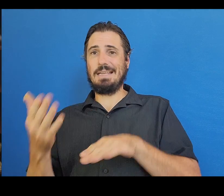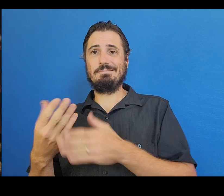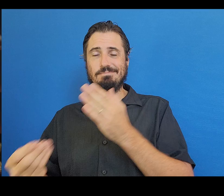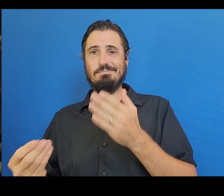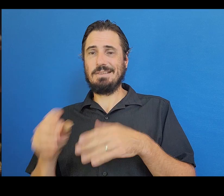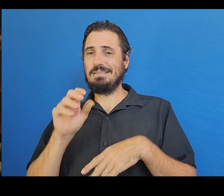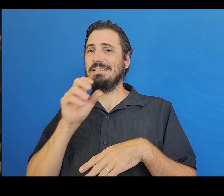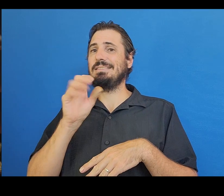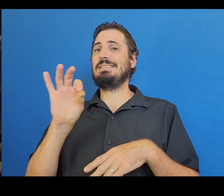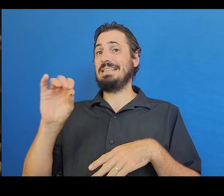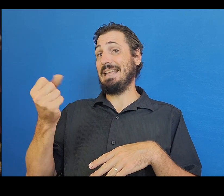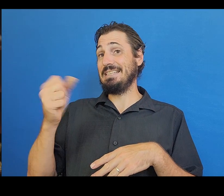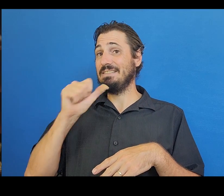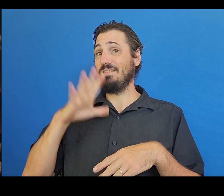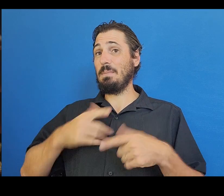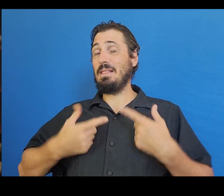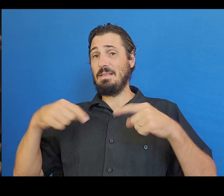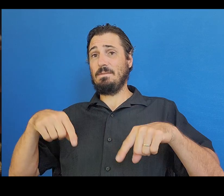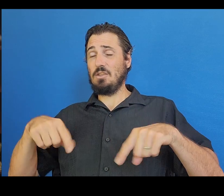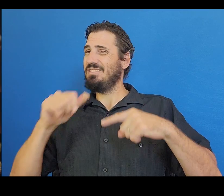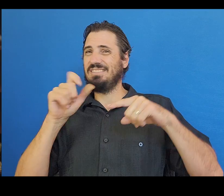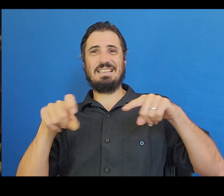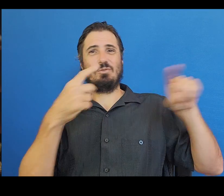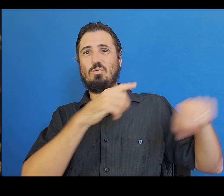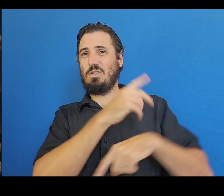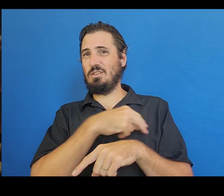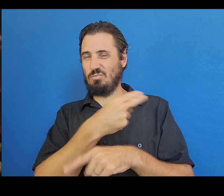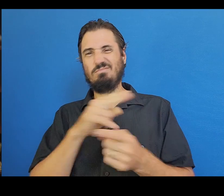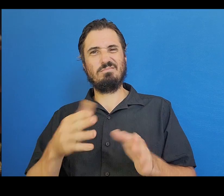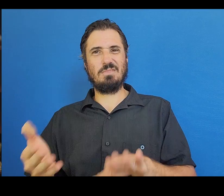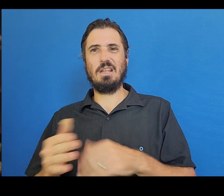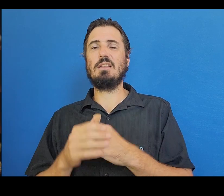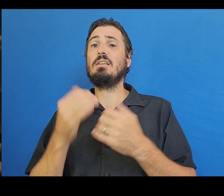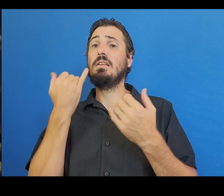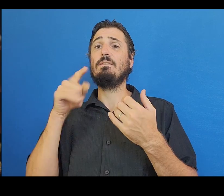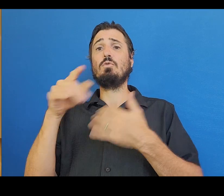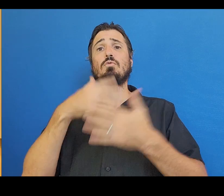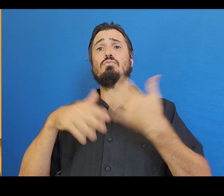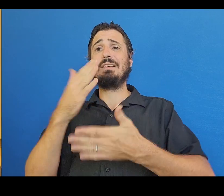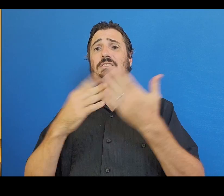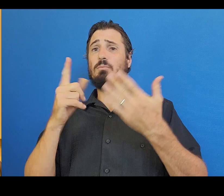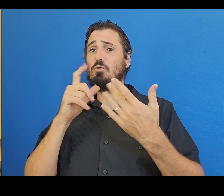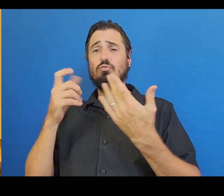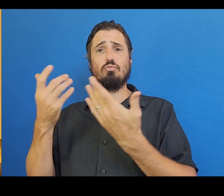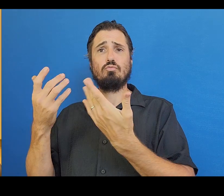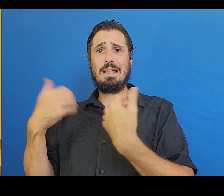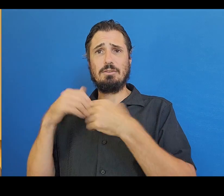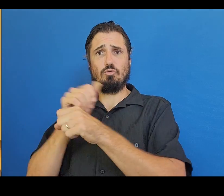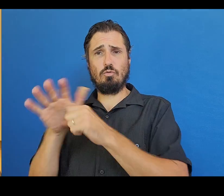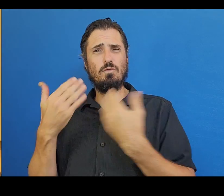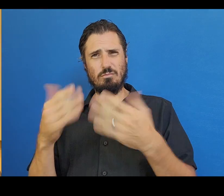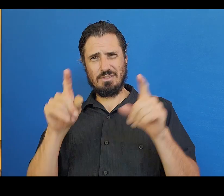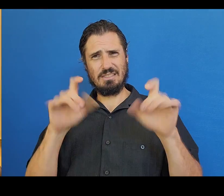in her 90s who was not hospitalized. If you have been exposed to someone who tested positive for COVID, please get tested